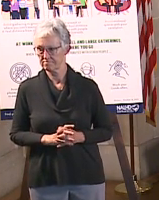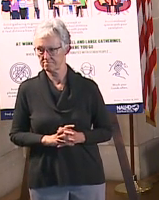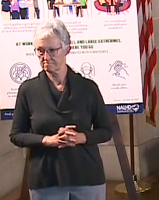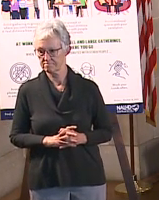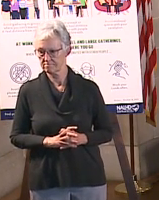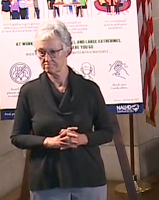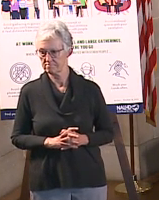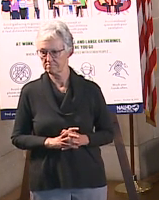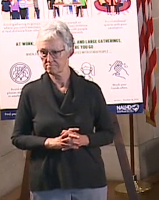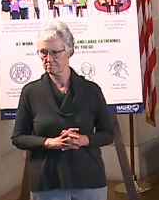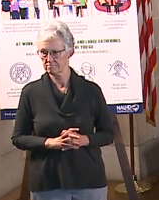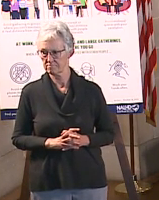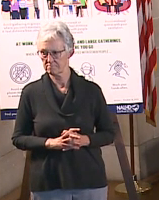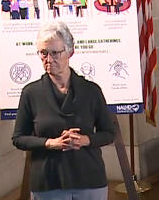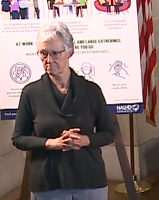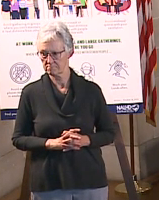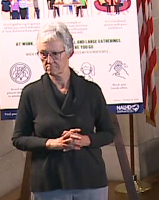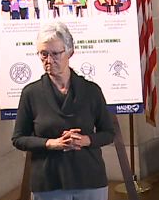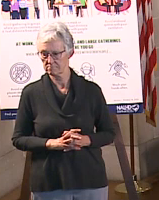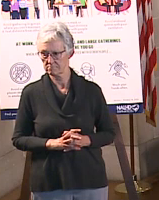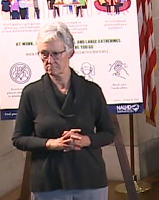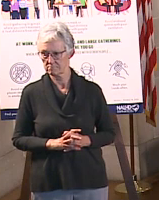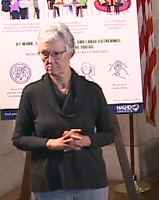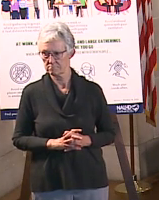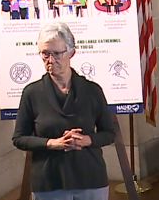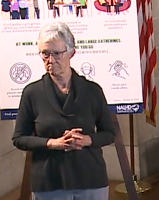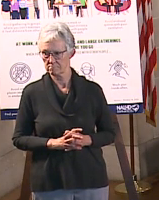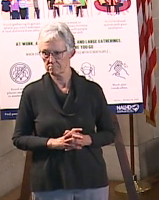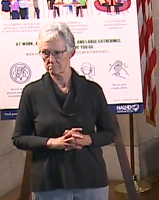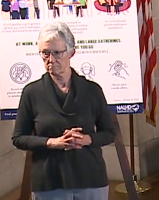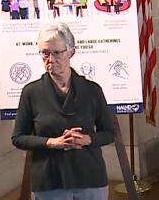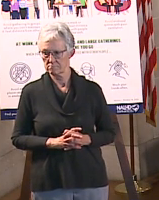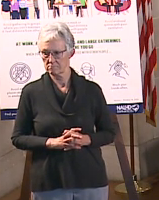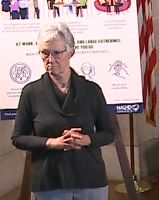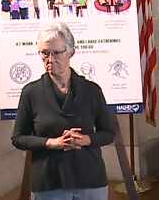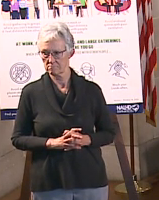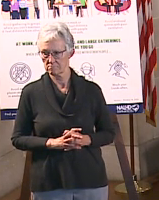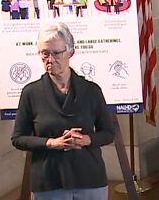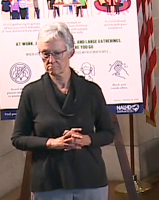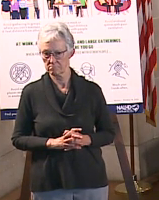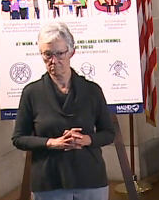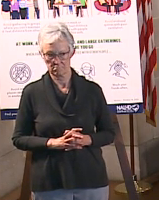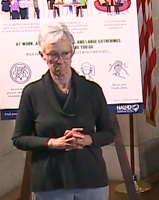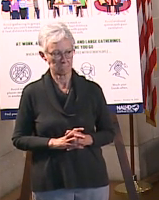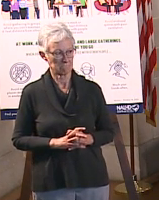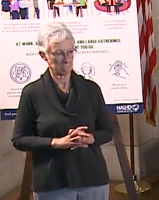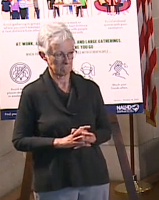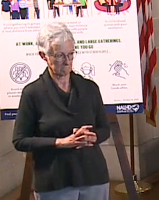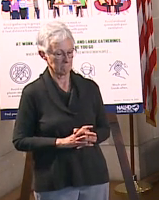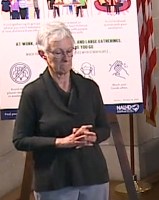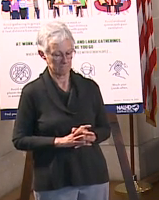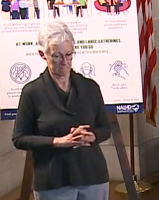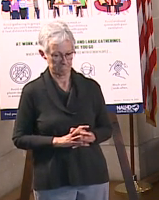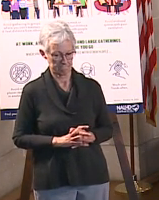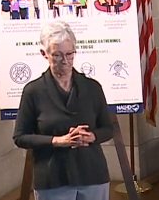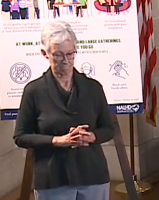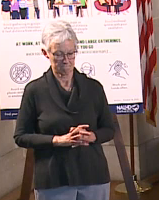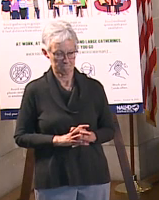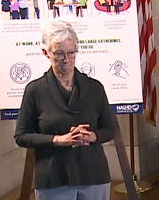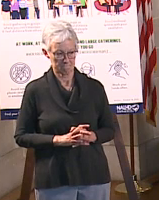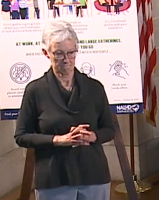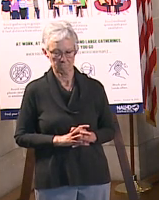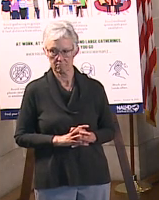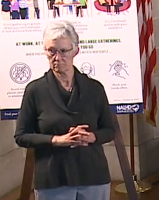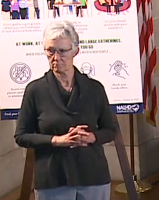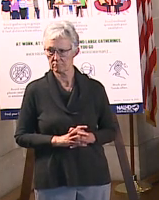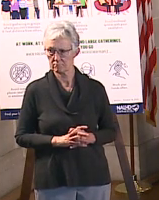system in consideration of highway construction bonds to get the job done. Do you have a comment on that? So